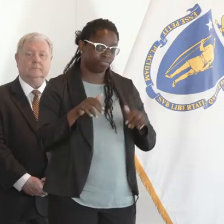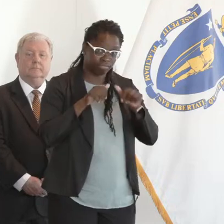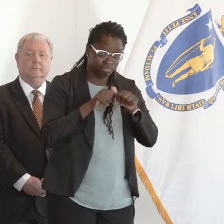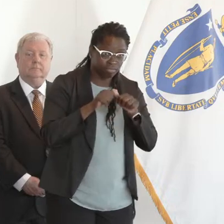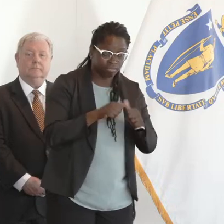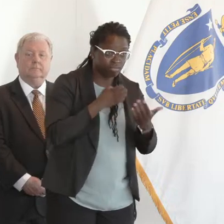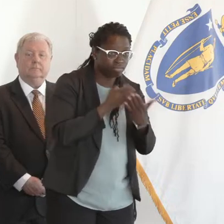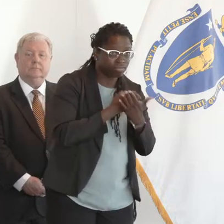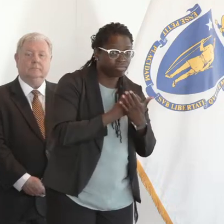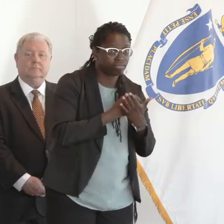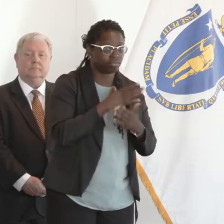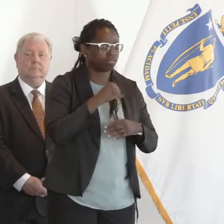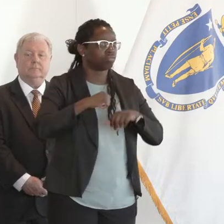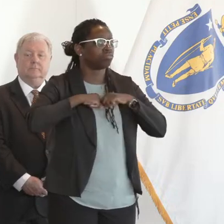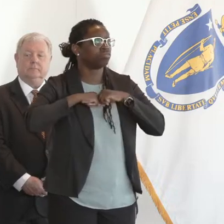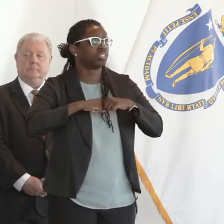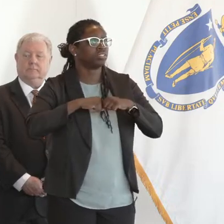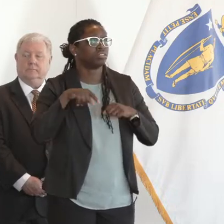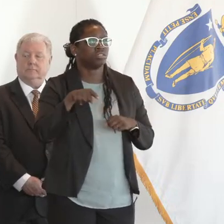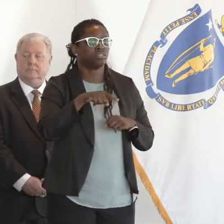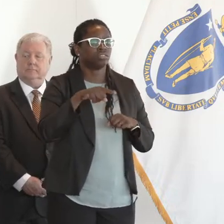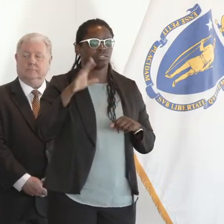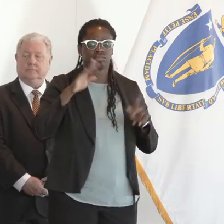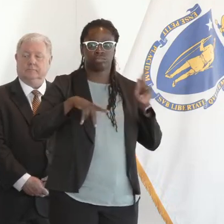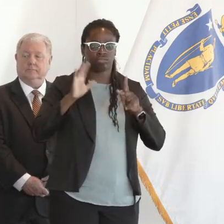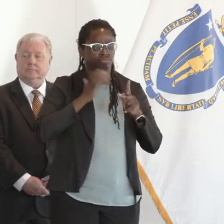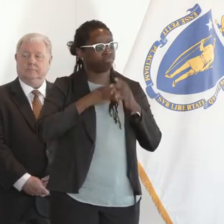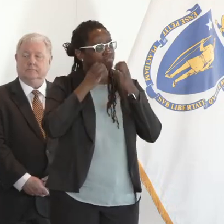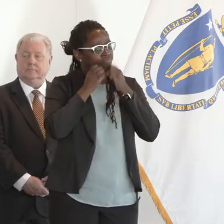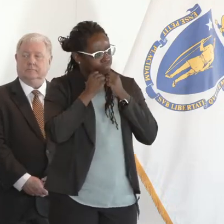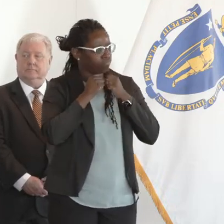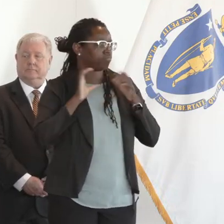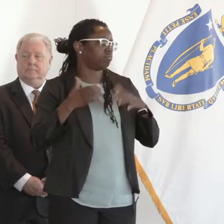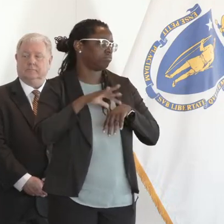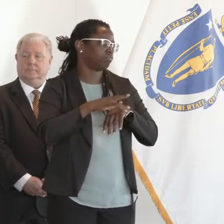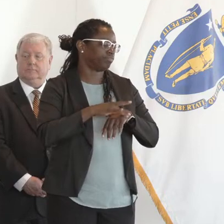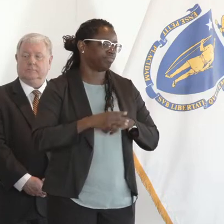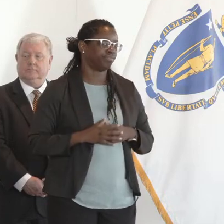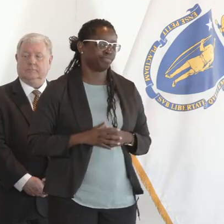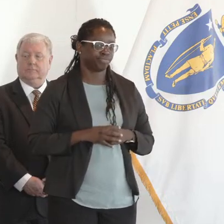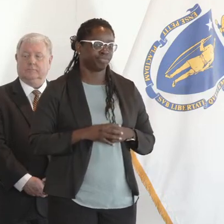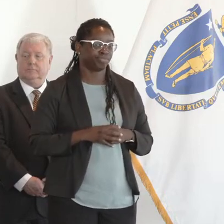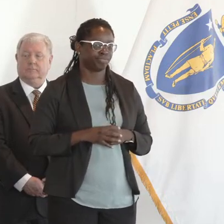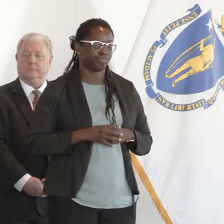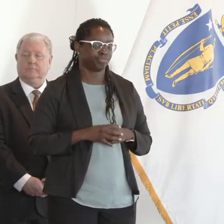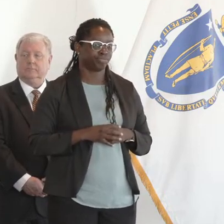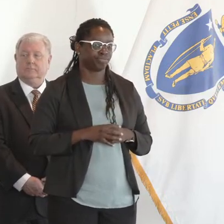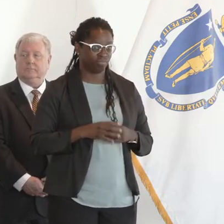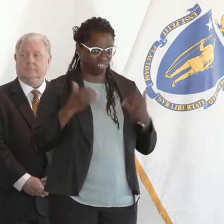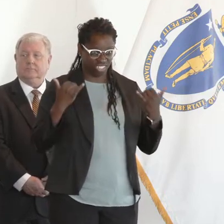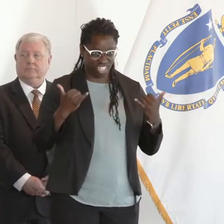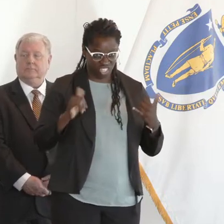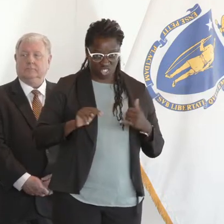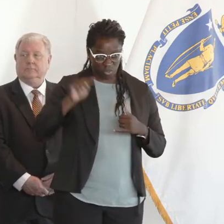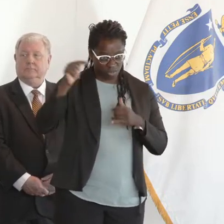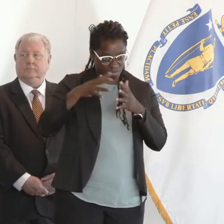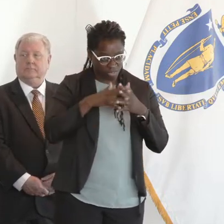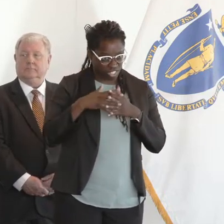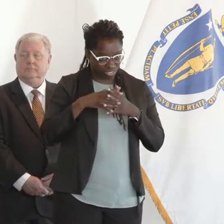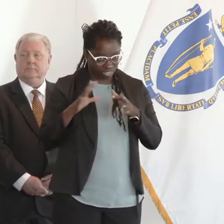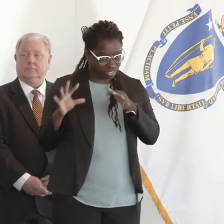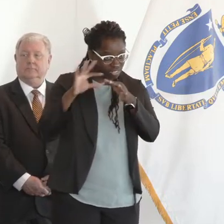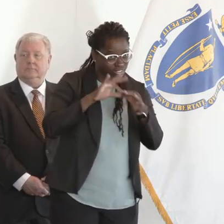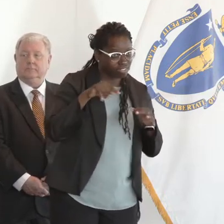the protection of our treasured environment. Today's North America has its roots in our